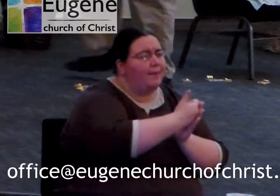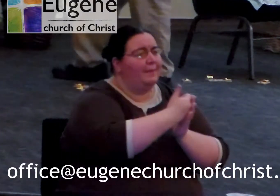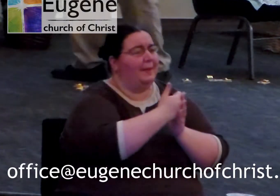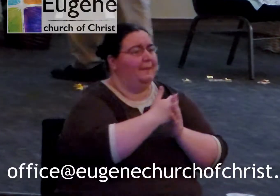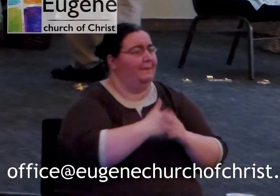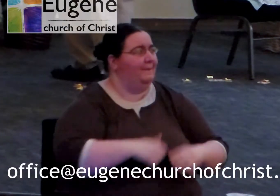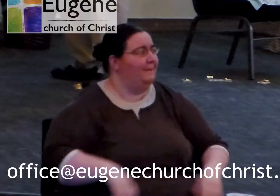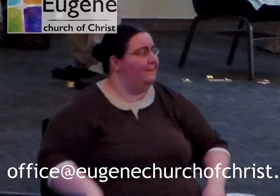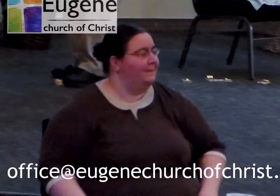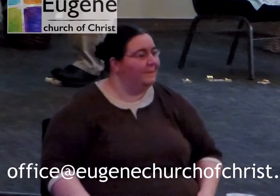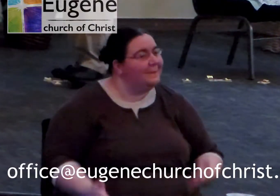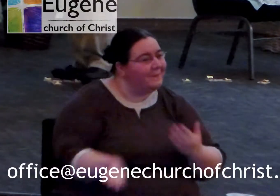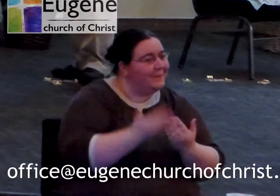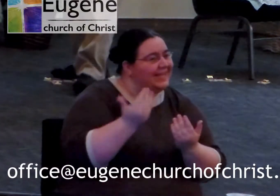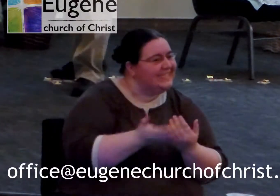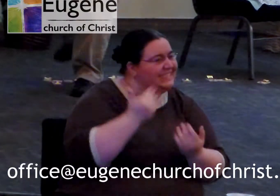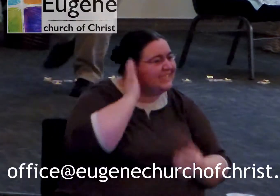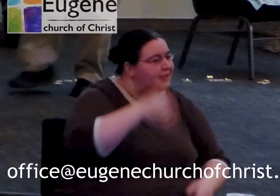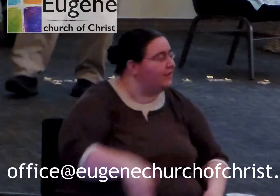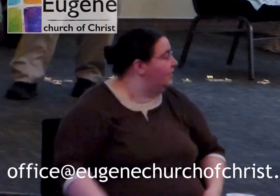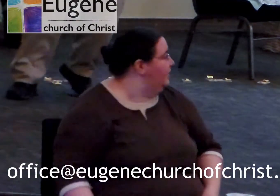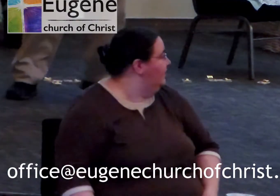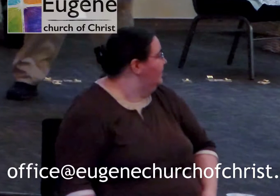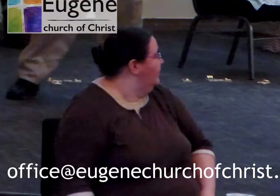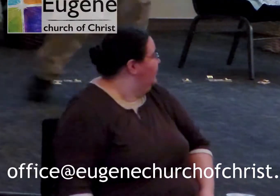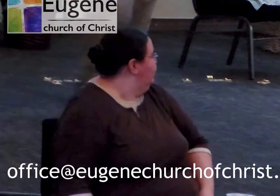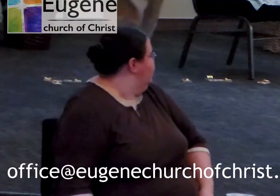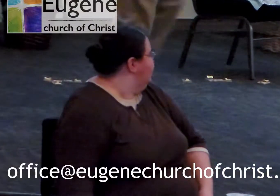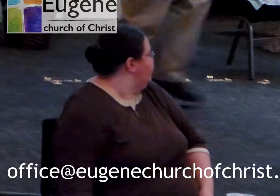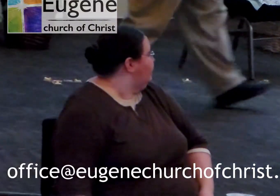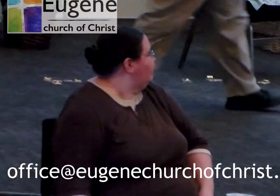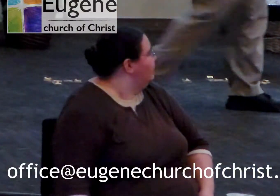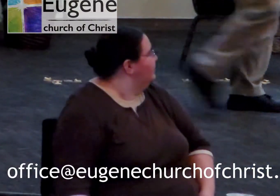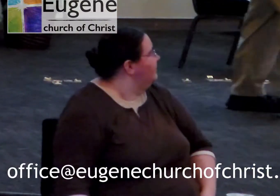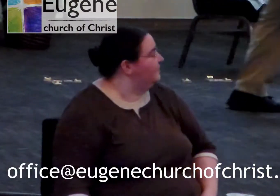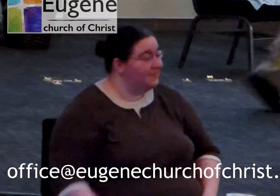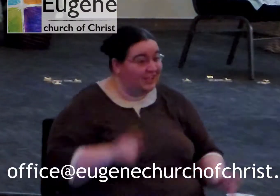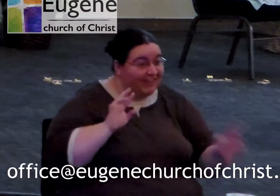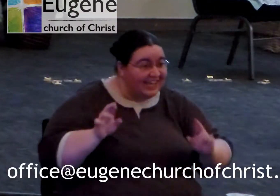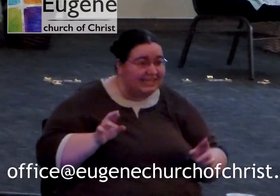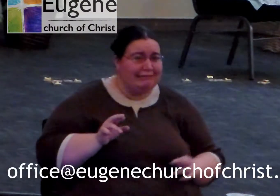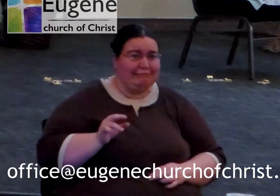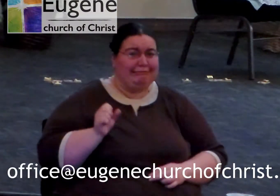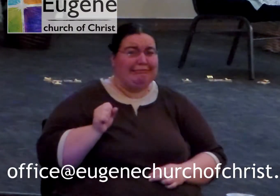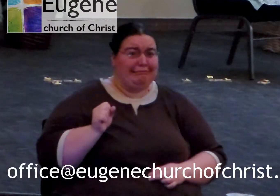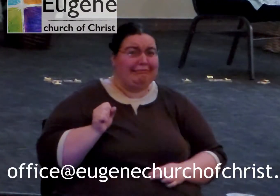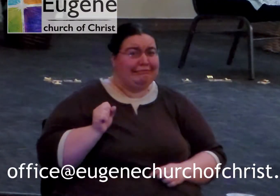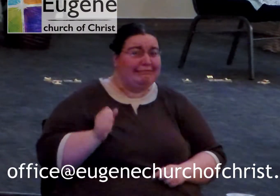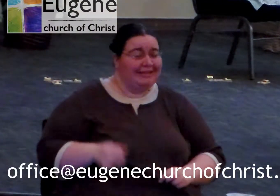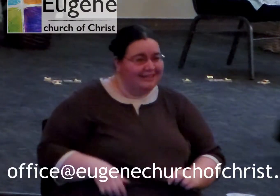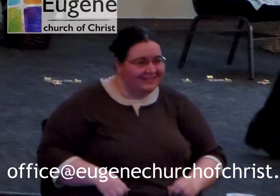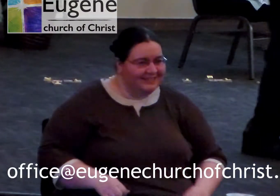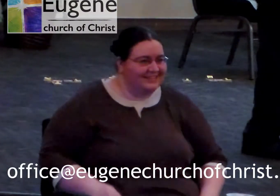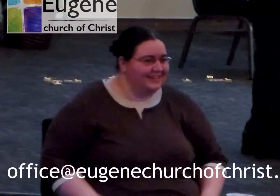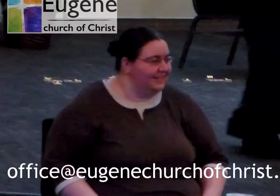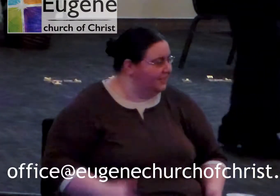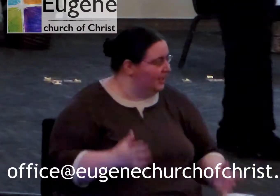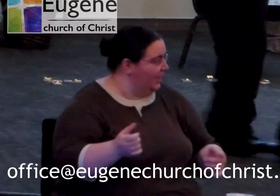Tim? Mm-hmm, yeah. He's shuddering. All right. So here's what we're going to do. I'm going to come over. I'm going to set you right at the front of